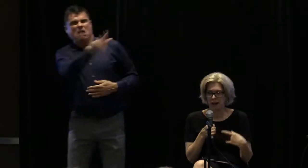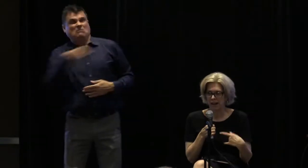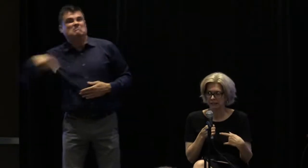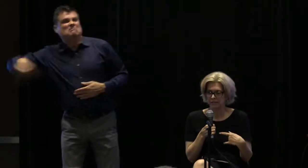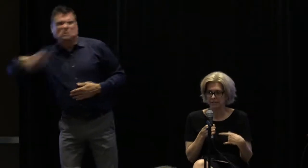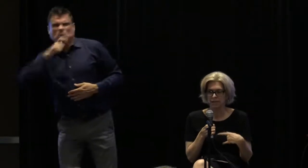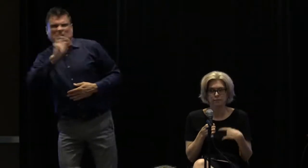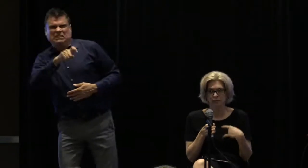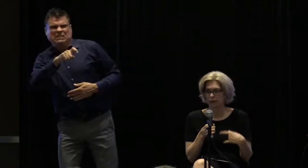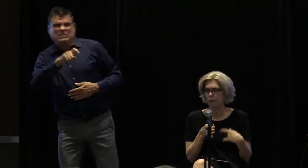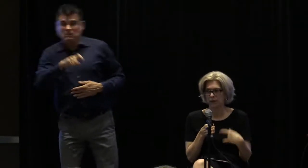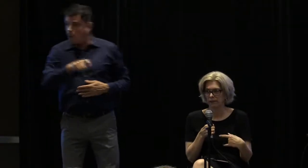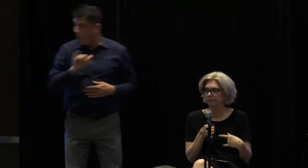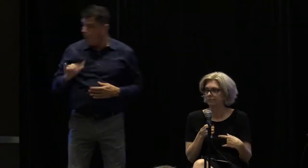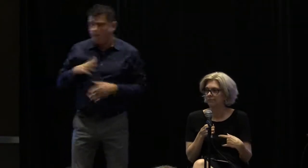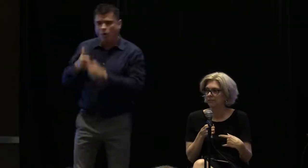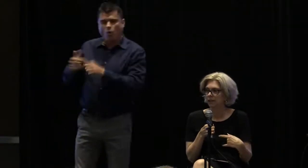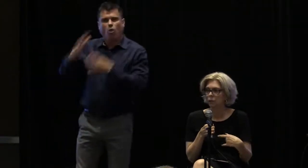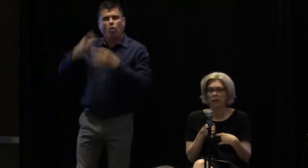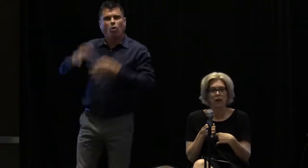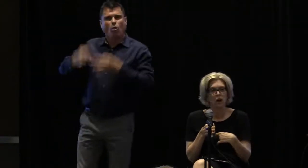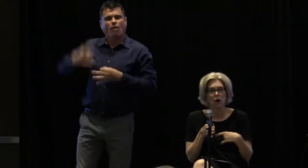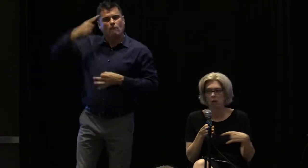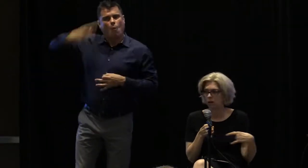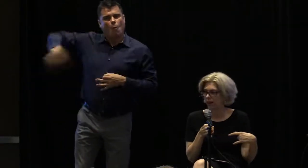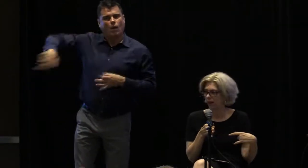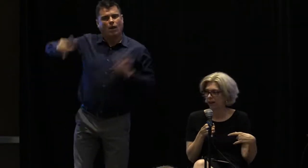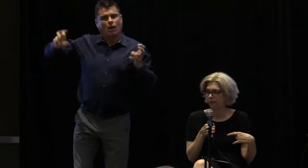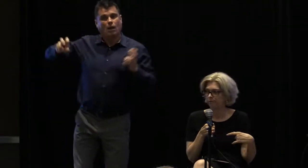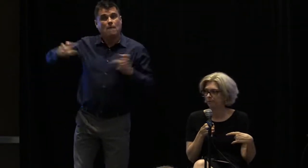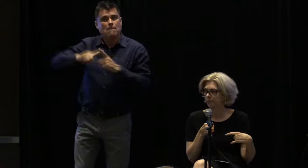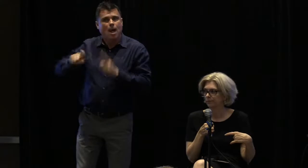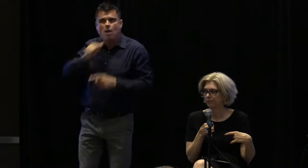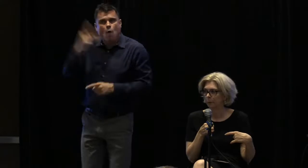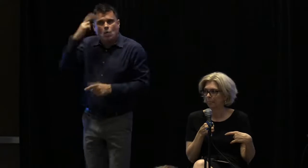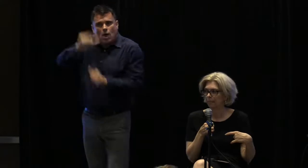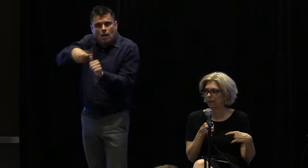Unconscious bias is very real. We all carry it.